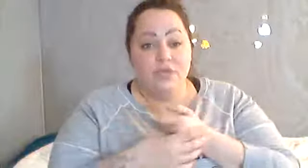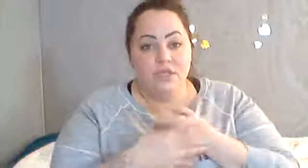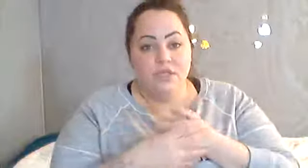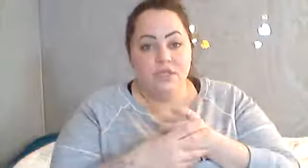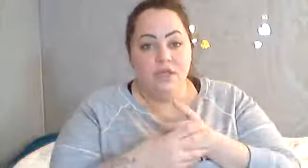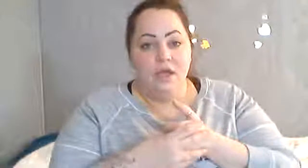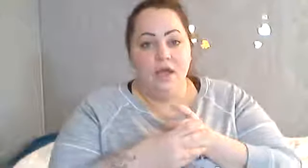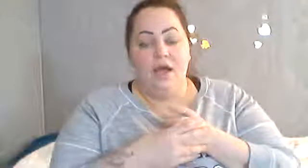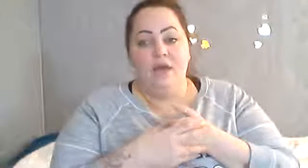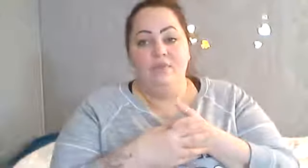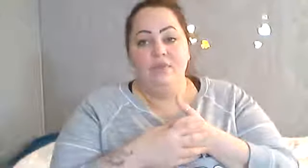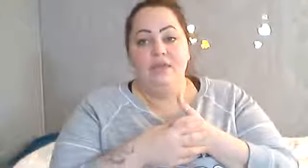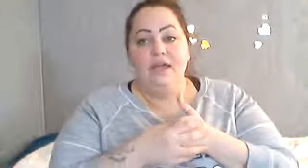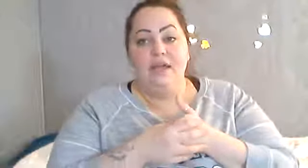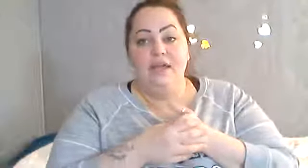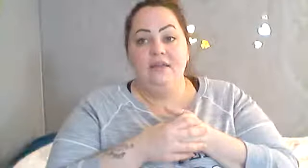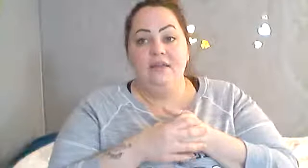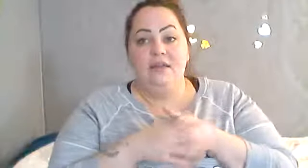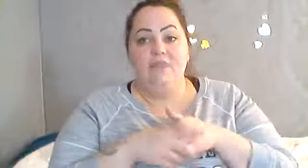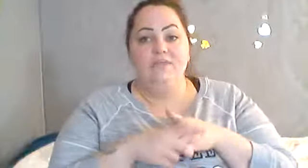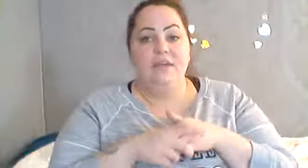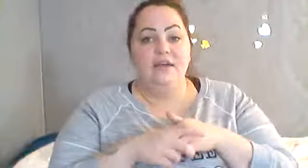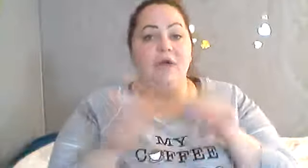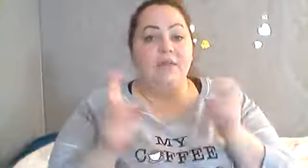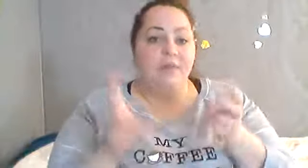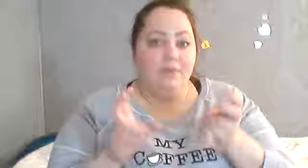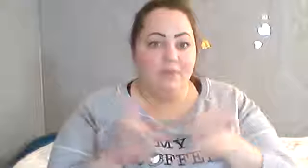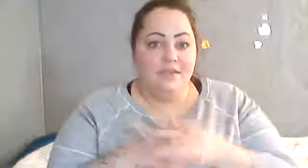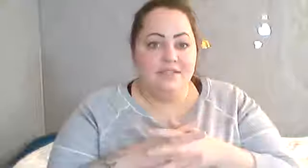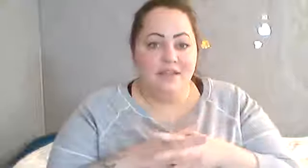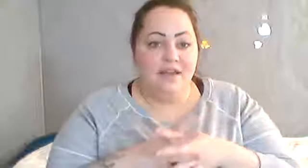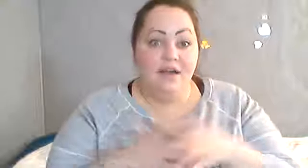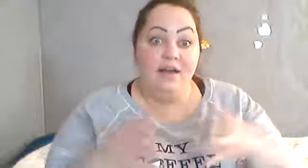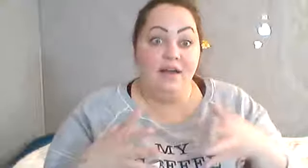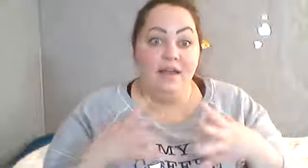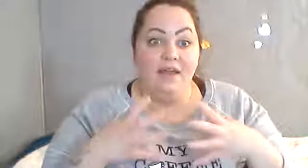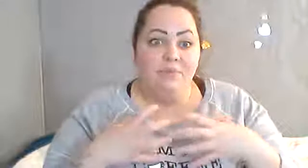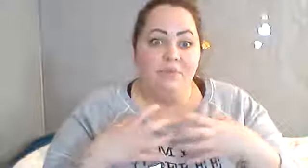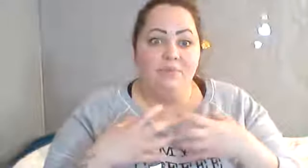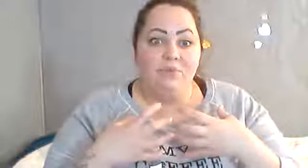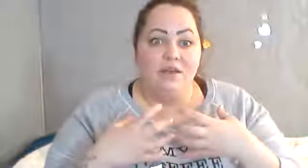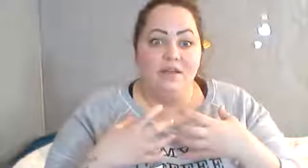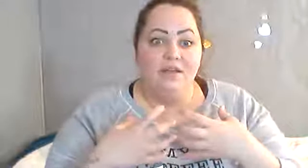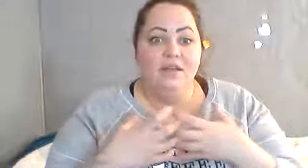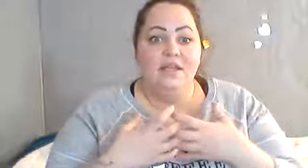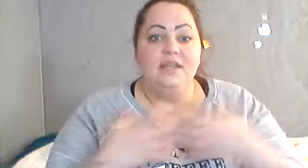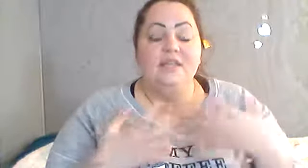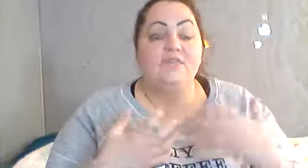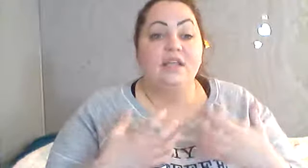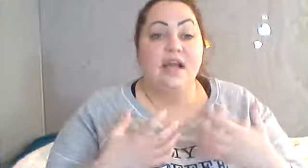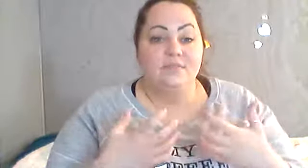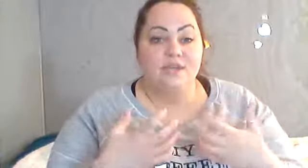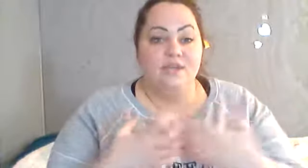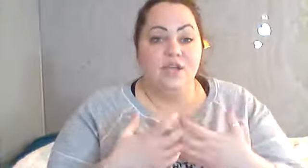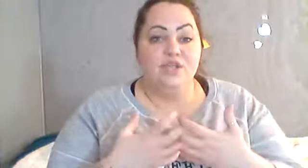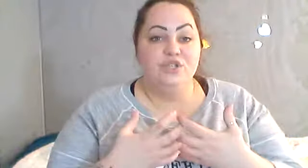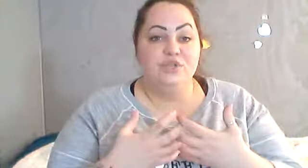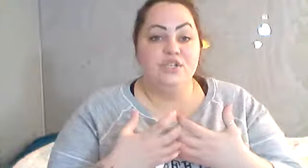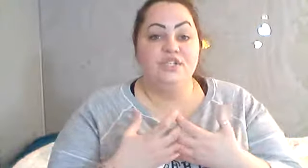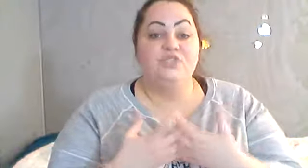discouraged. I feel like a crybaby because I'm like, I hate when people want to like leave the class because other students are